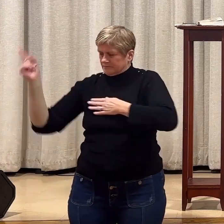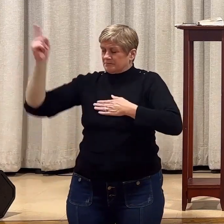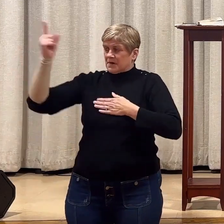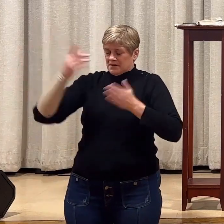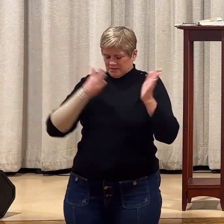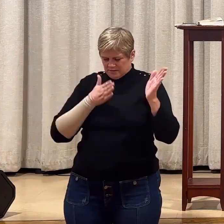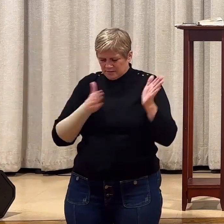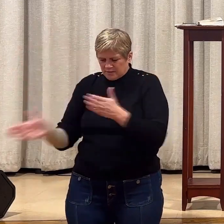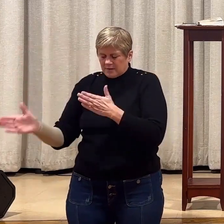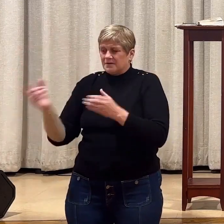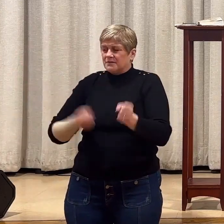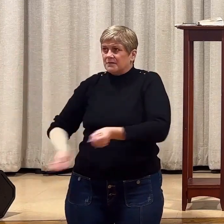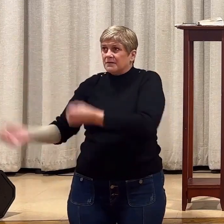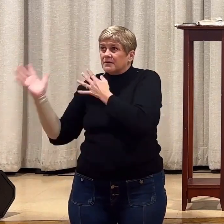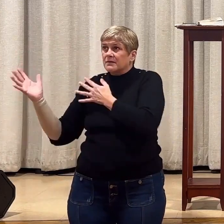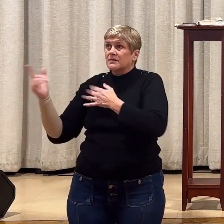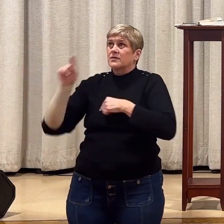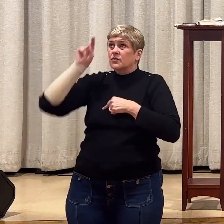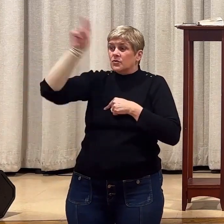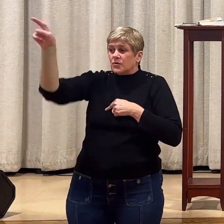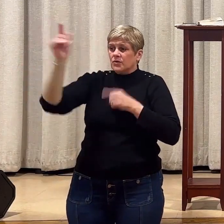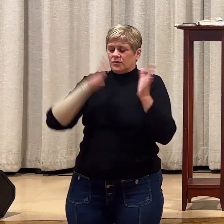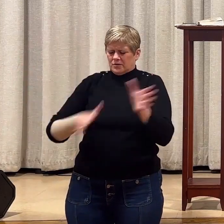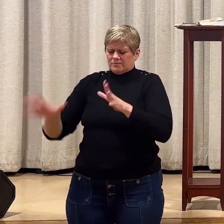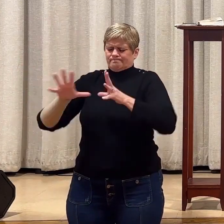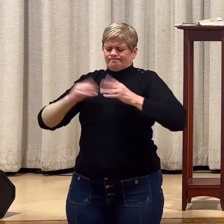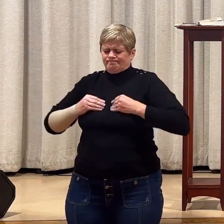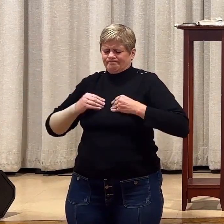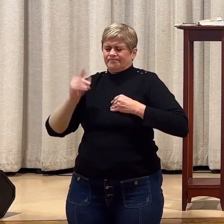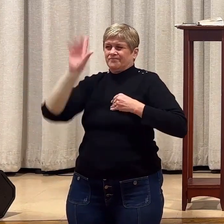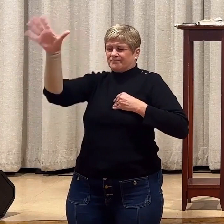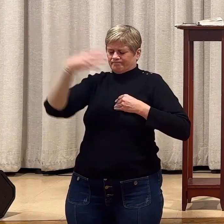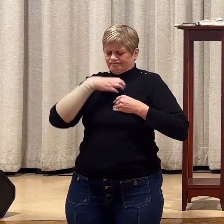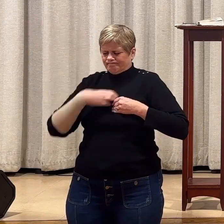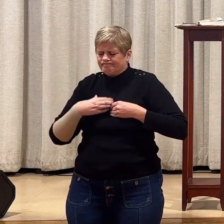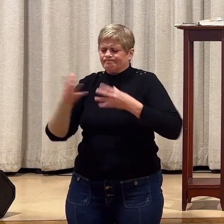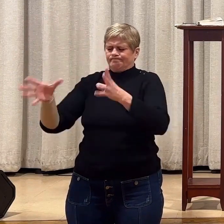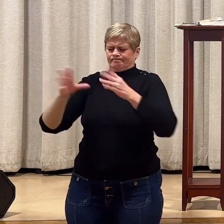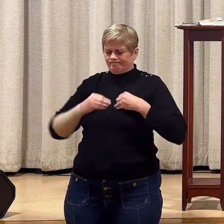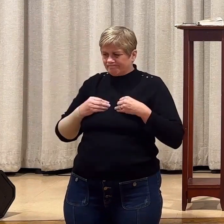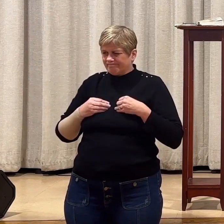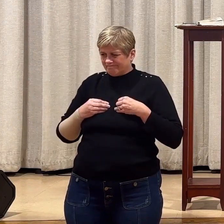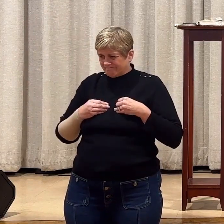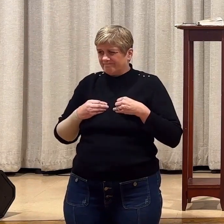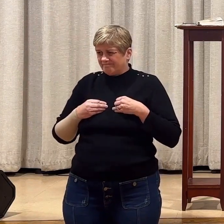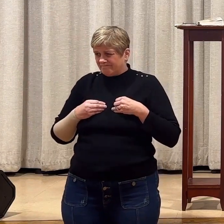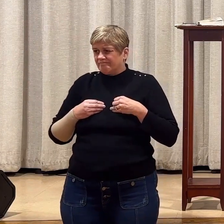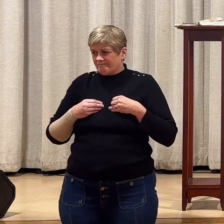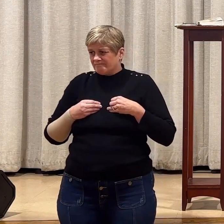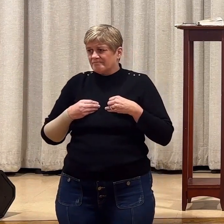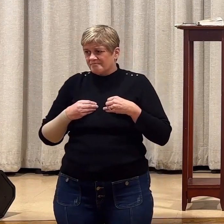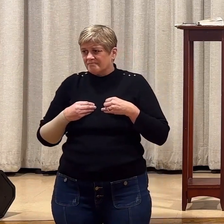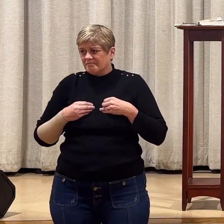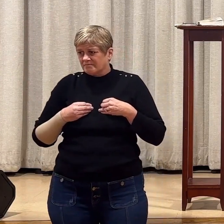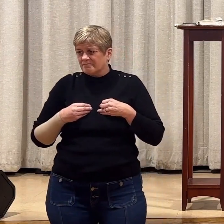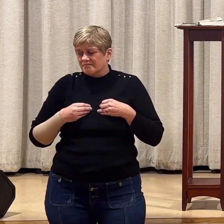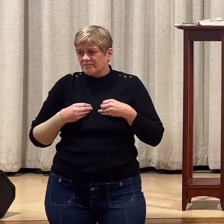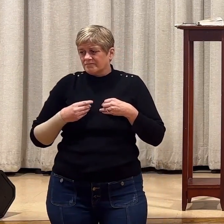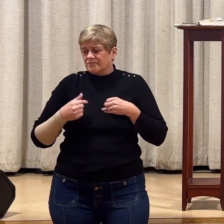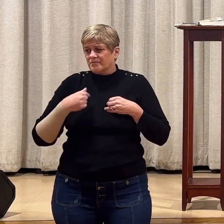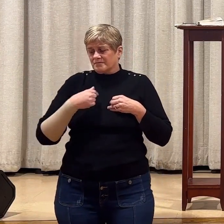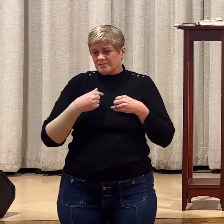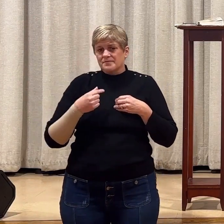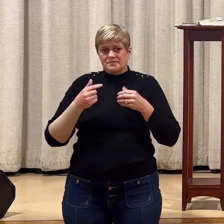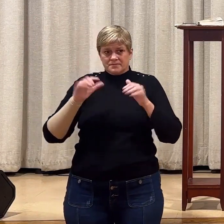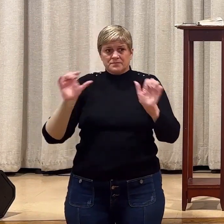from detaching ourselves from the things of this world and realizing that we're strangers and pilgrims on this earth. So